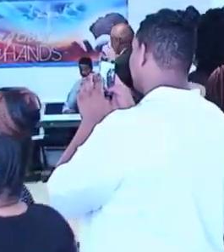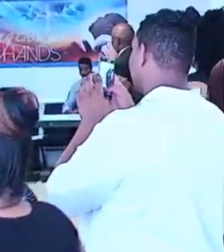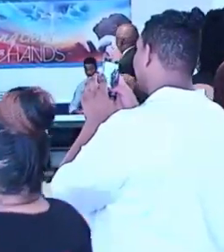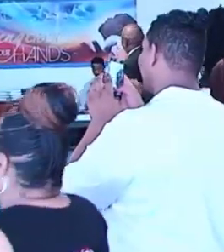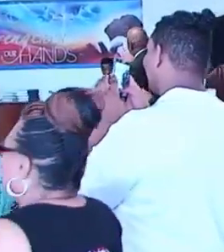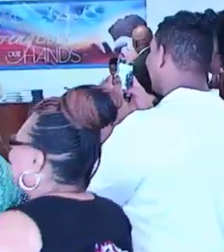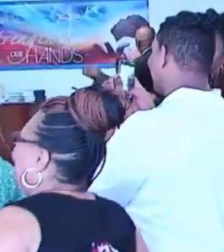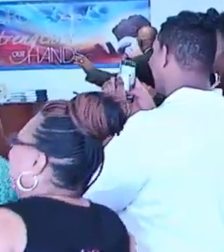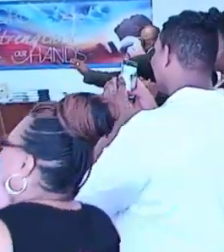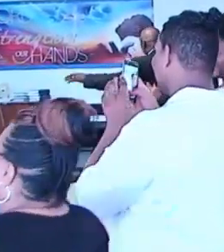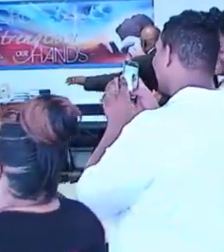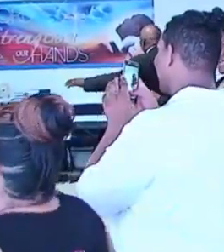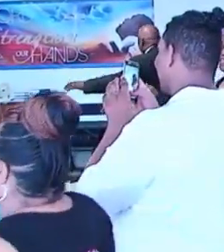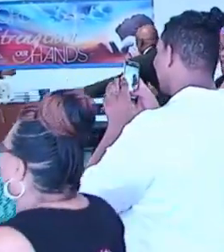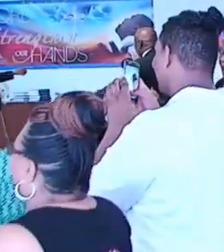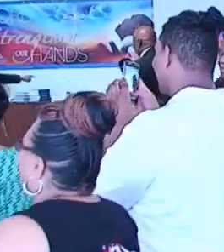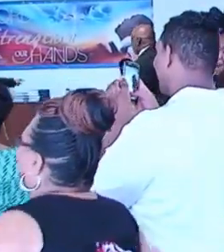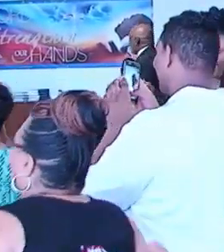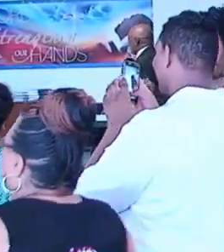Dancing in the morning.